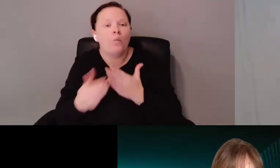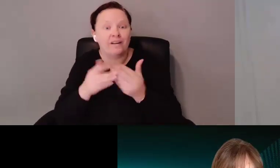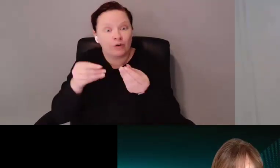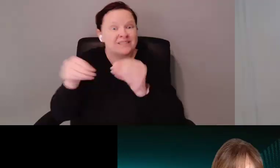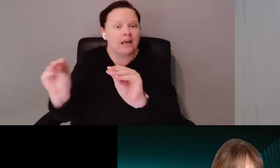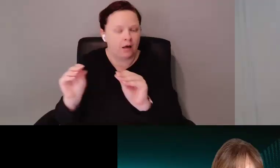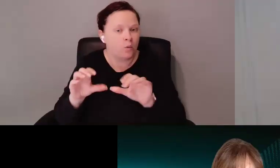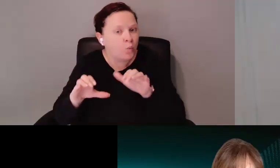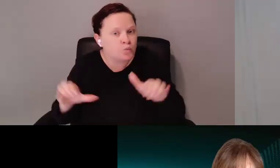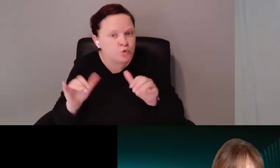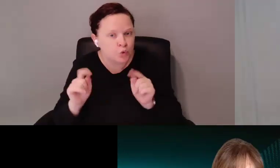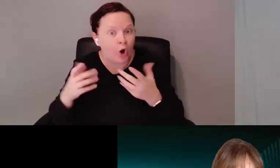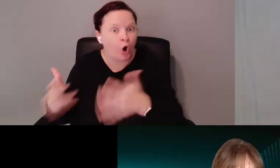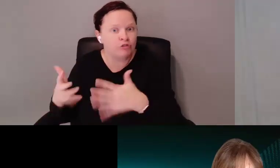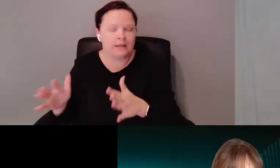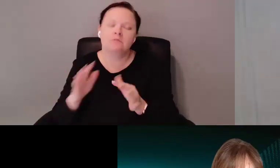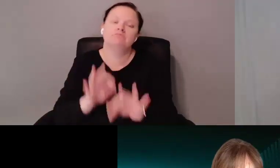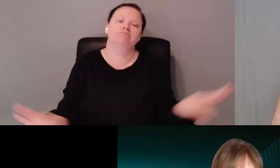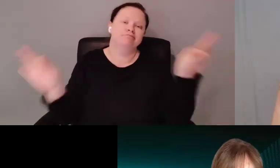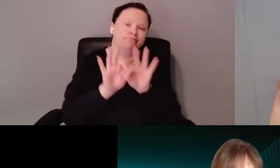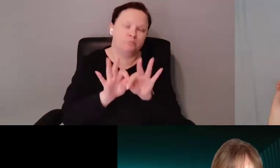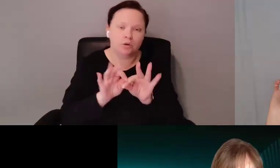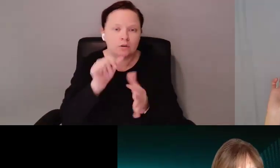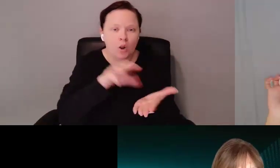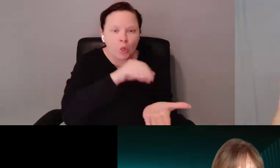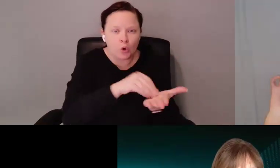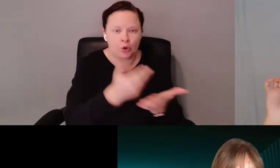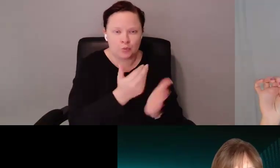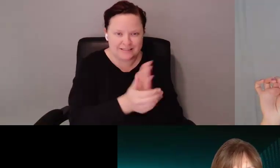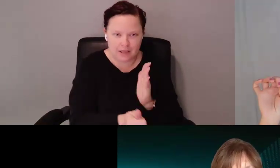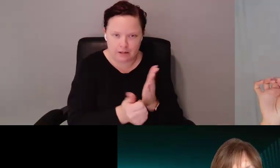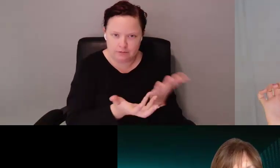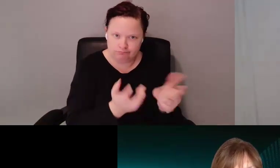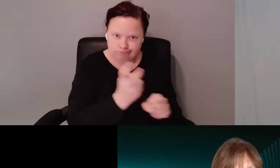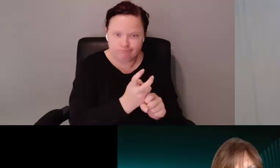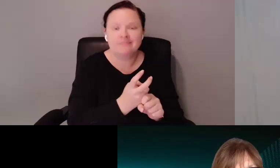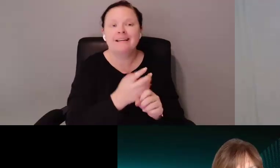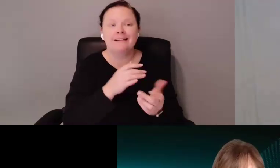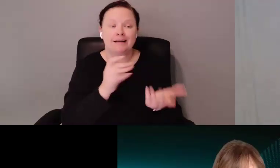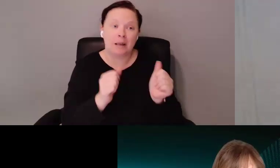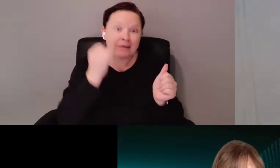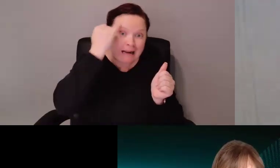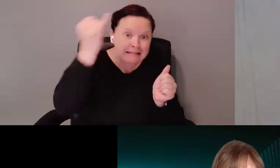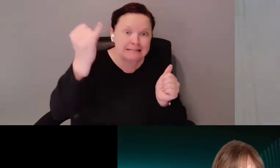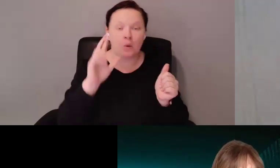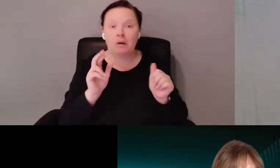selling is essential to your success. Otherwise, it's an idea or speculative.